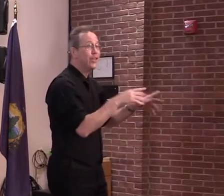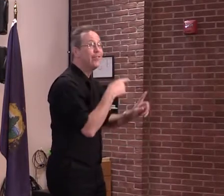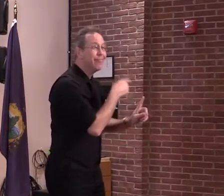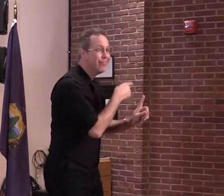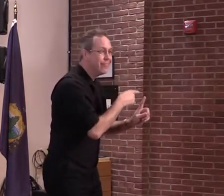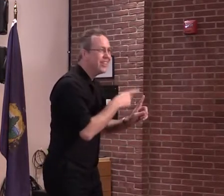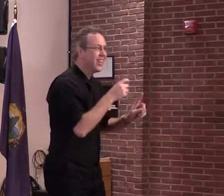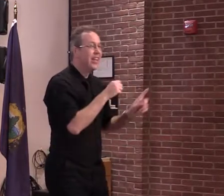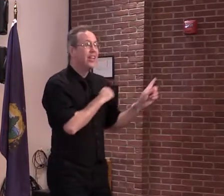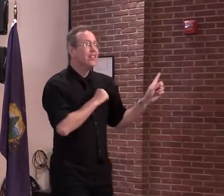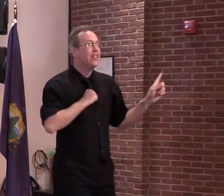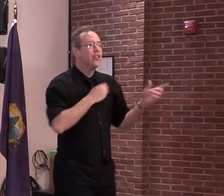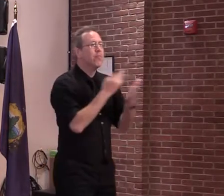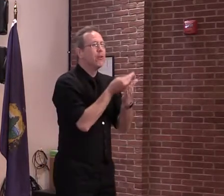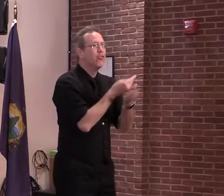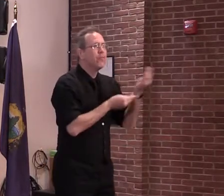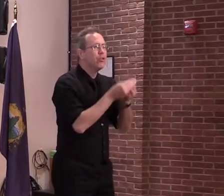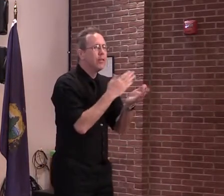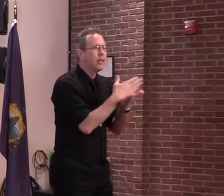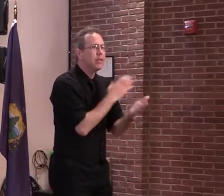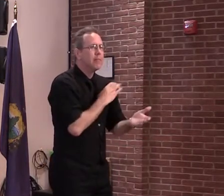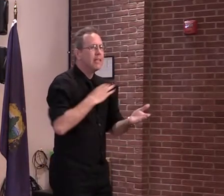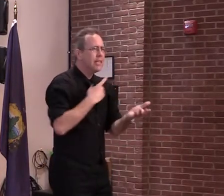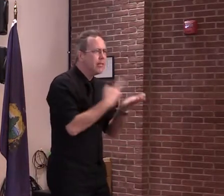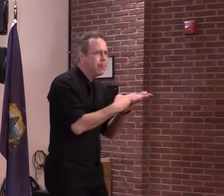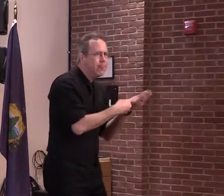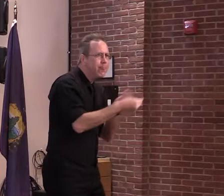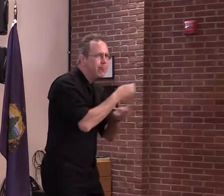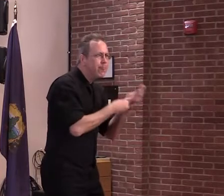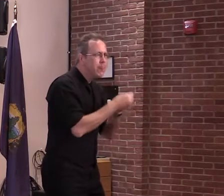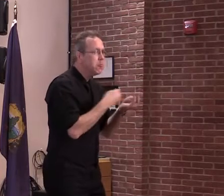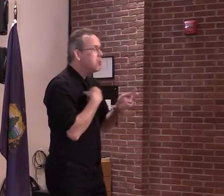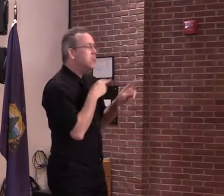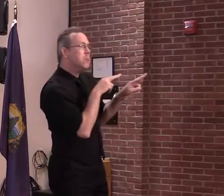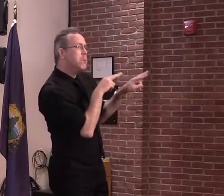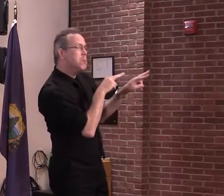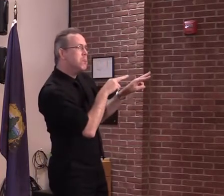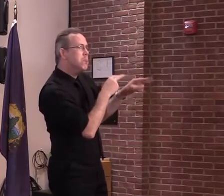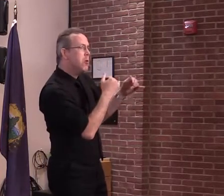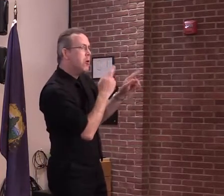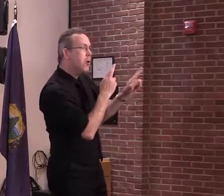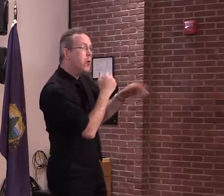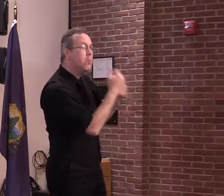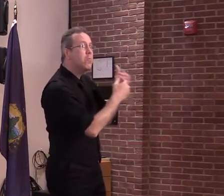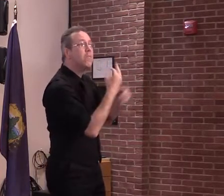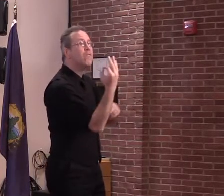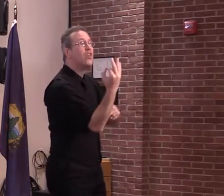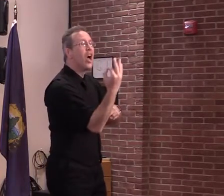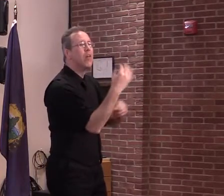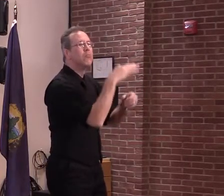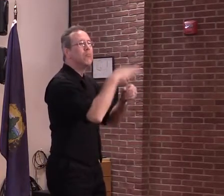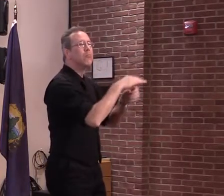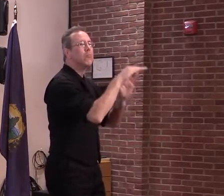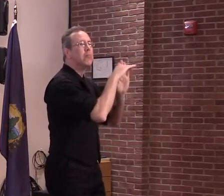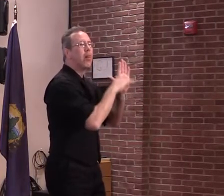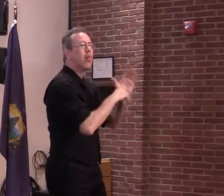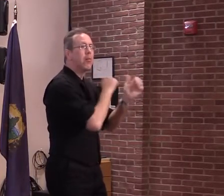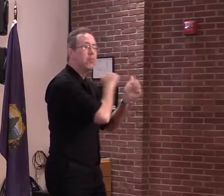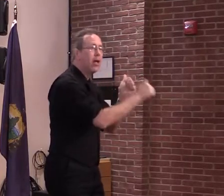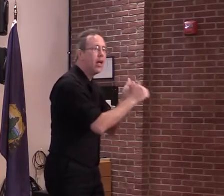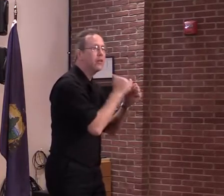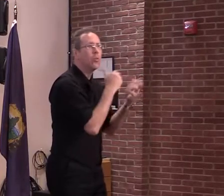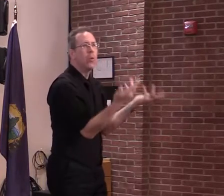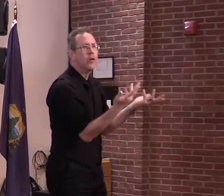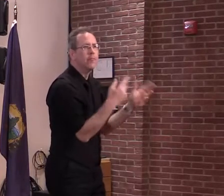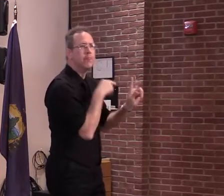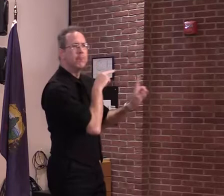up their version of the budget and possibly voting on their bill on Friday, I wanted to take a moment to pick up on